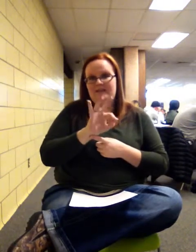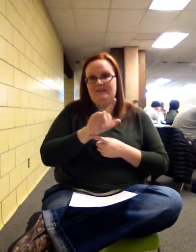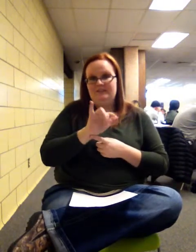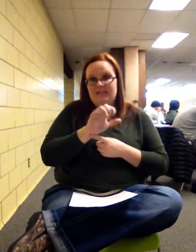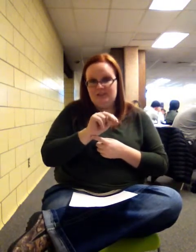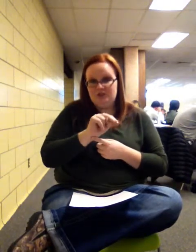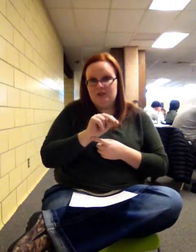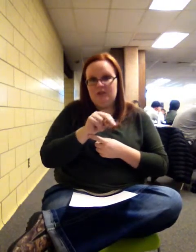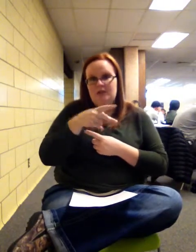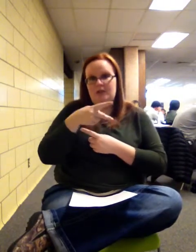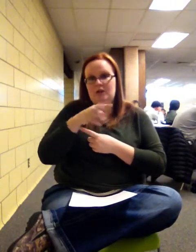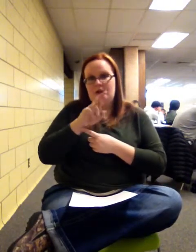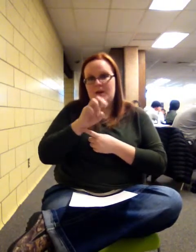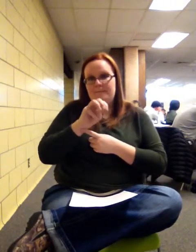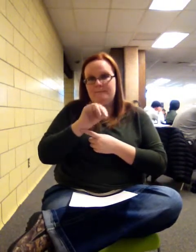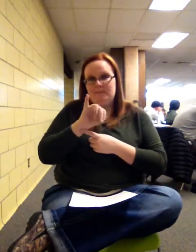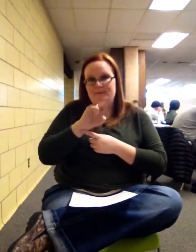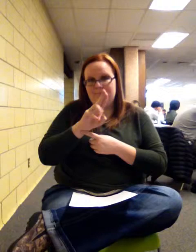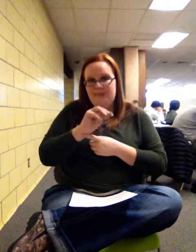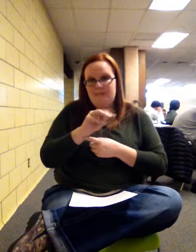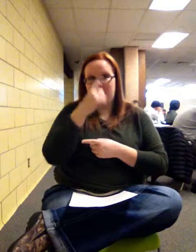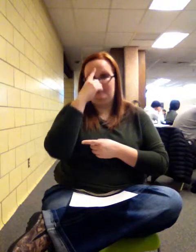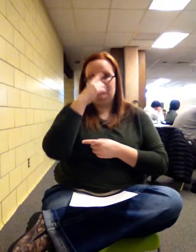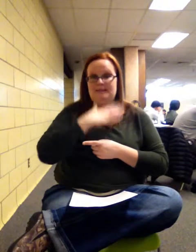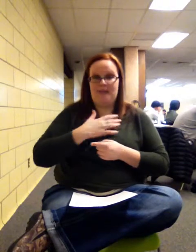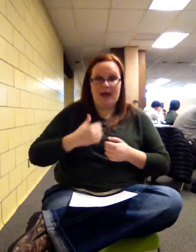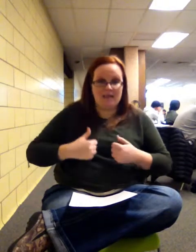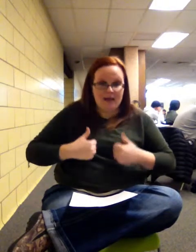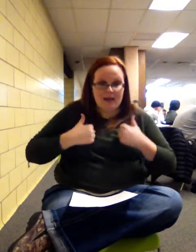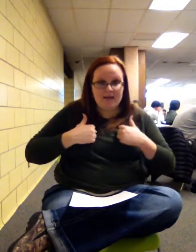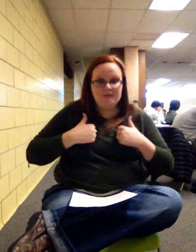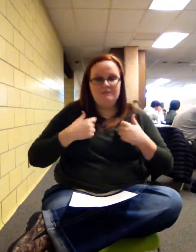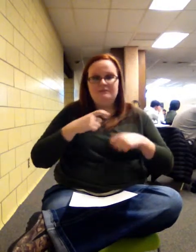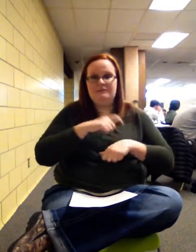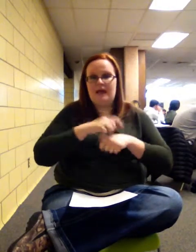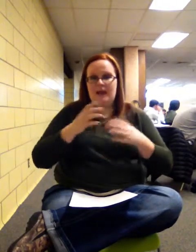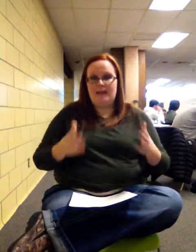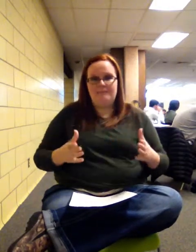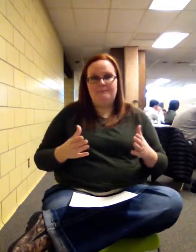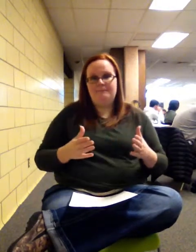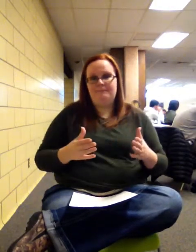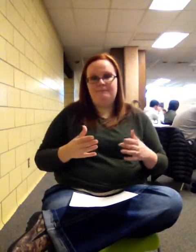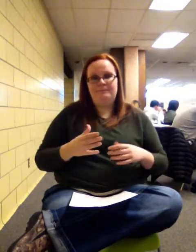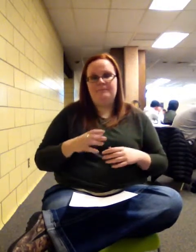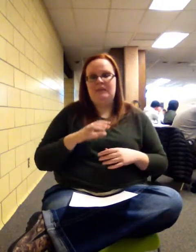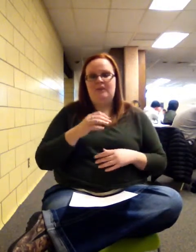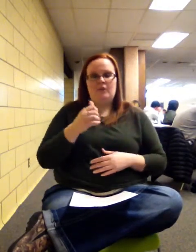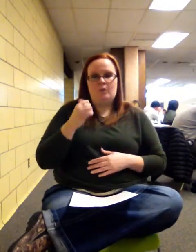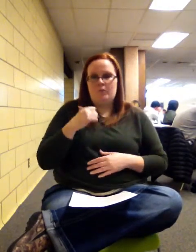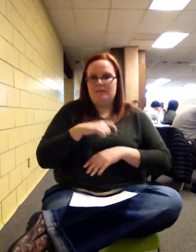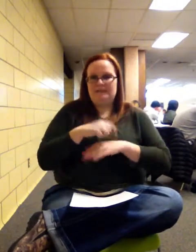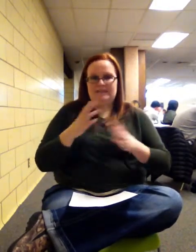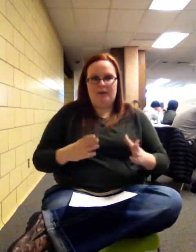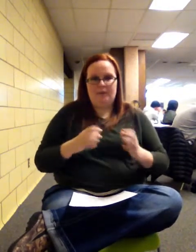my lifetime, in your lifetime, there's probably not going to be periods where there isn't any inflation. So when